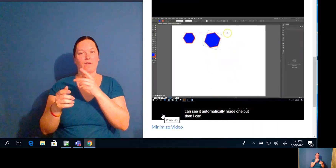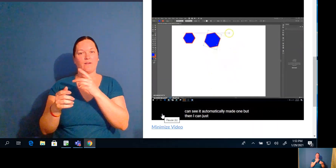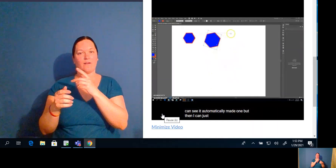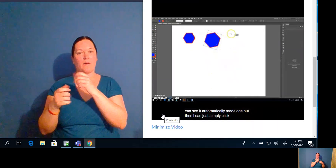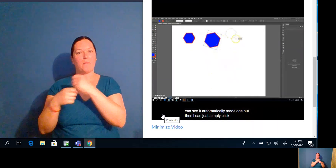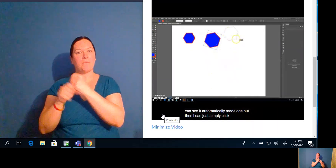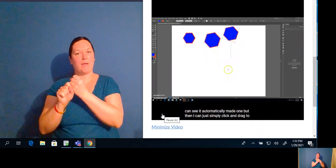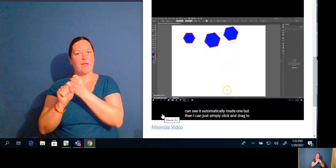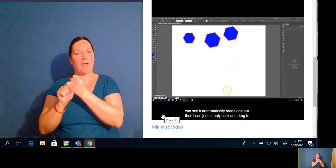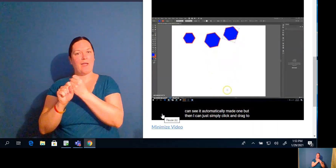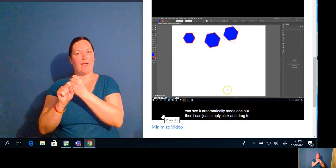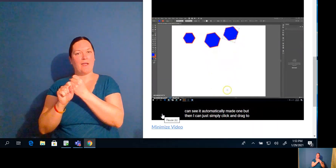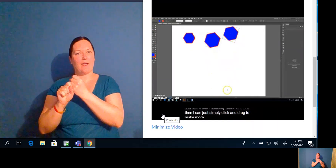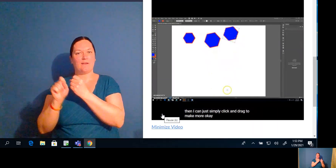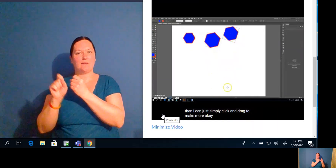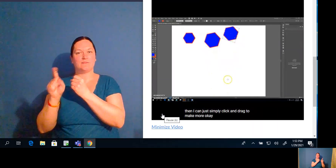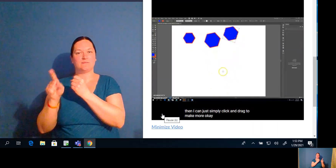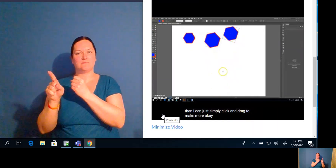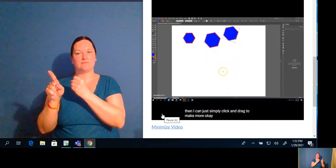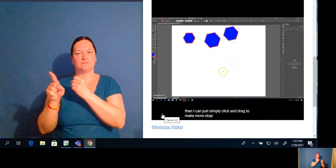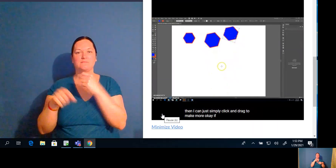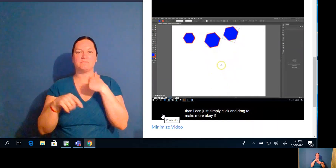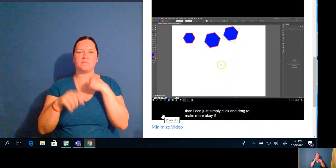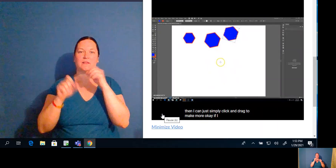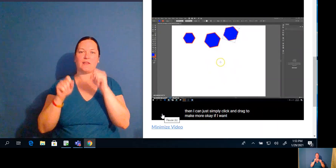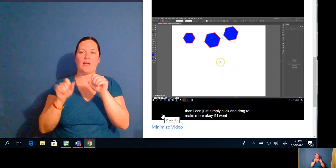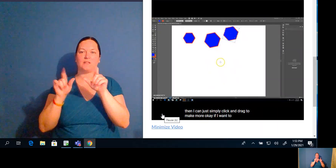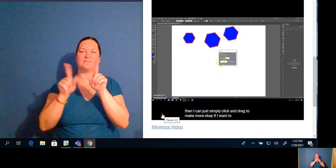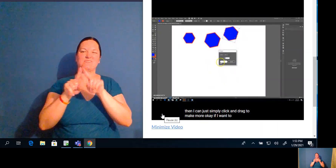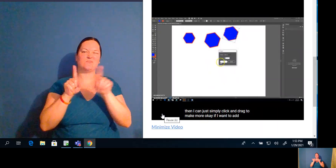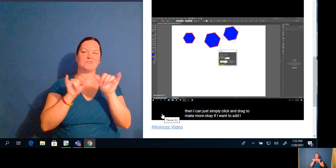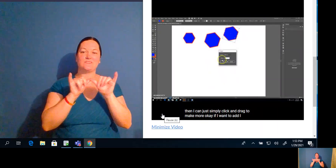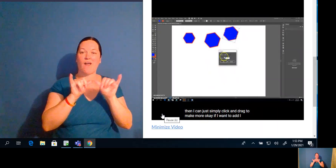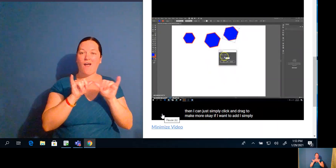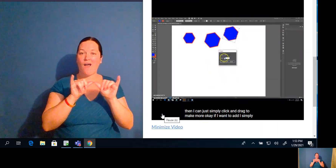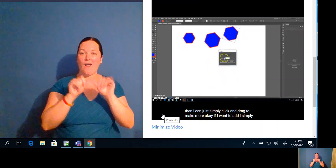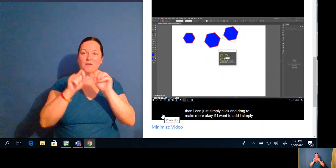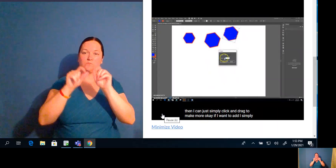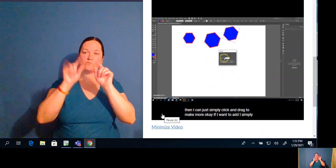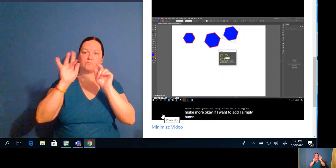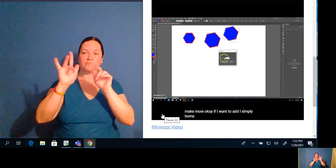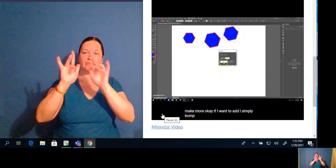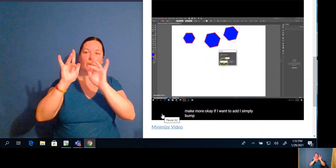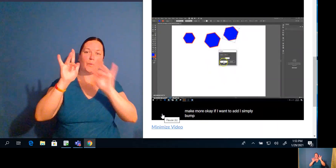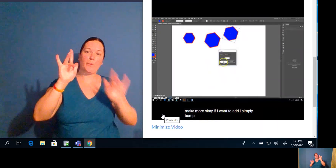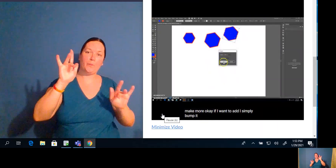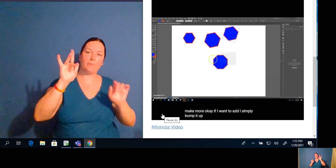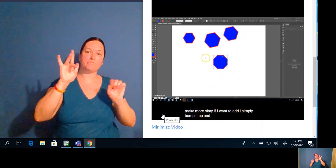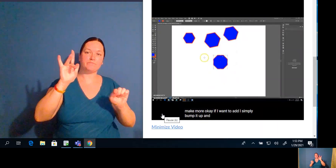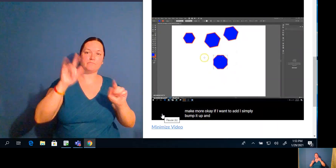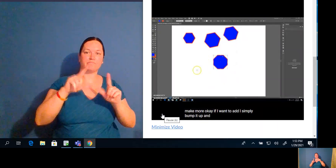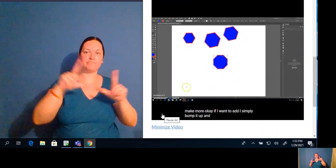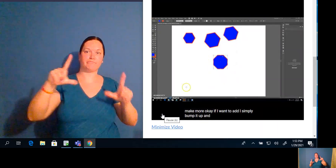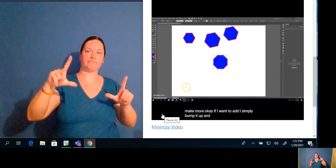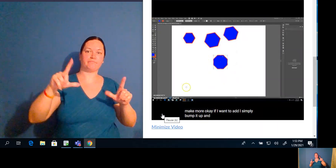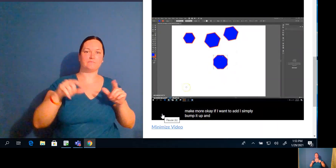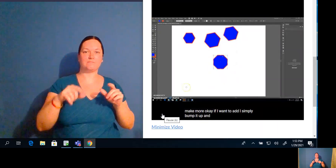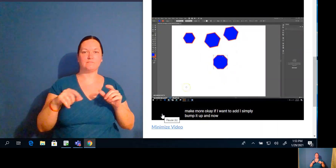one, but then I can just simply click and drag to make more. Okay, if I want to add, I simply bump it